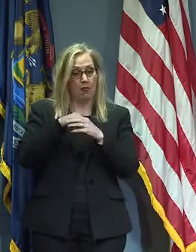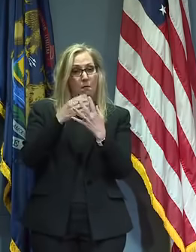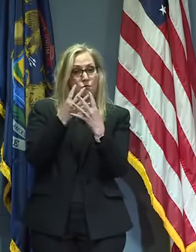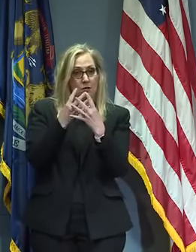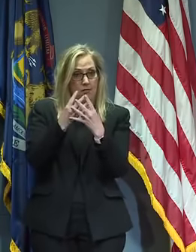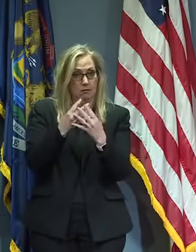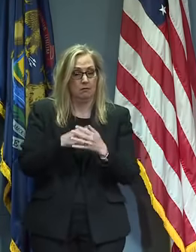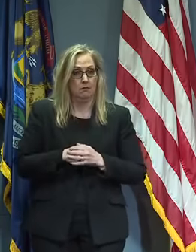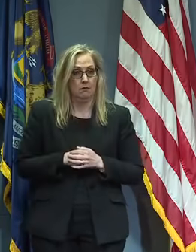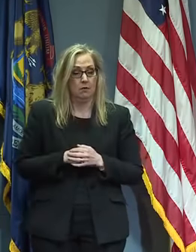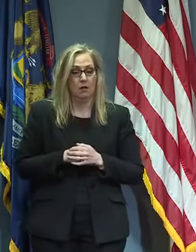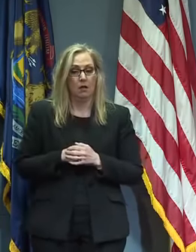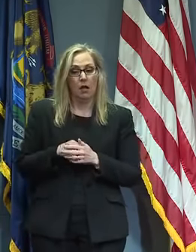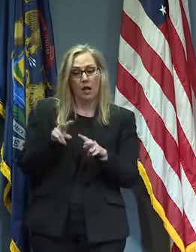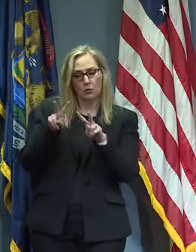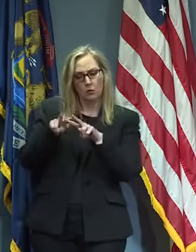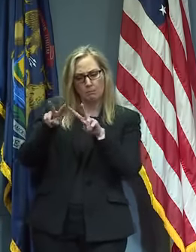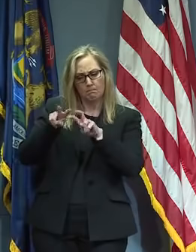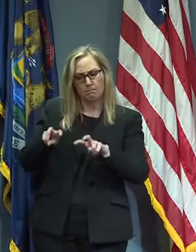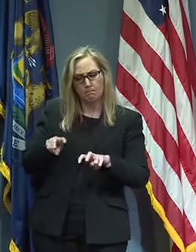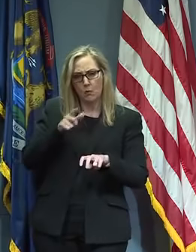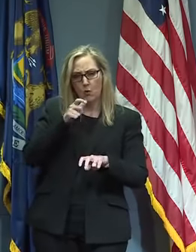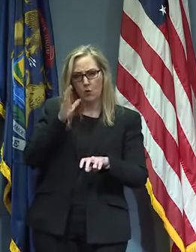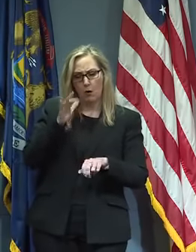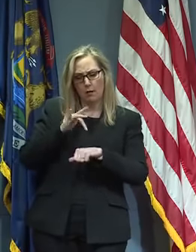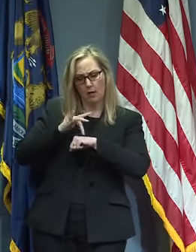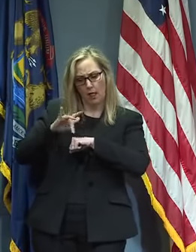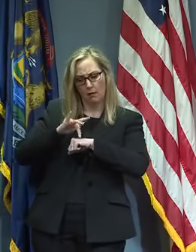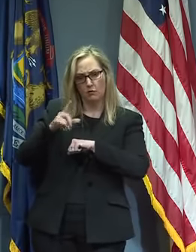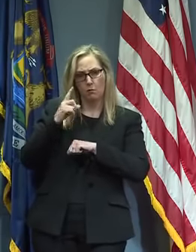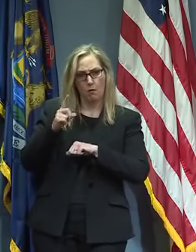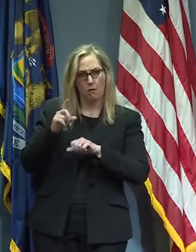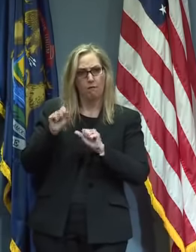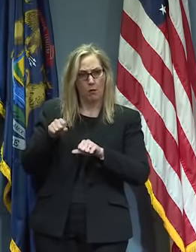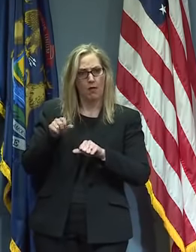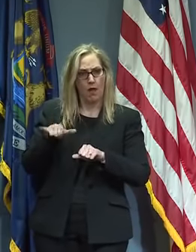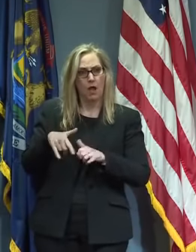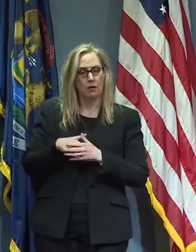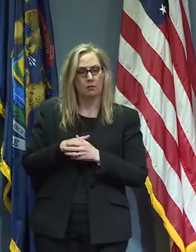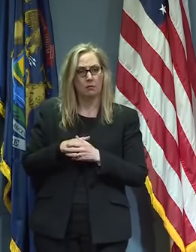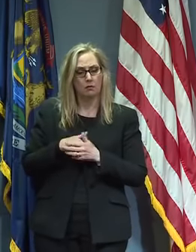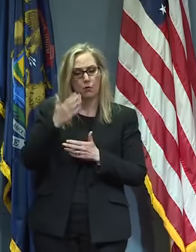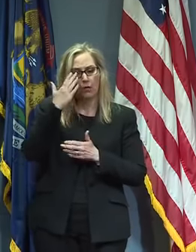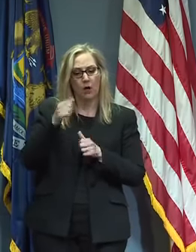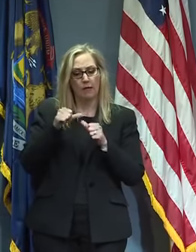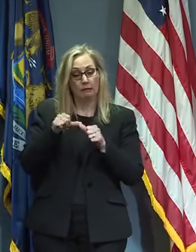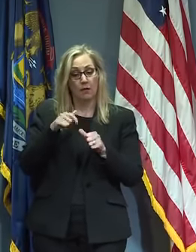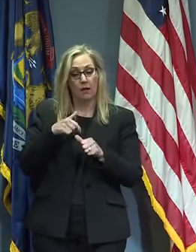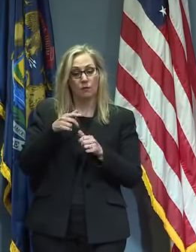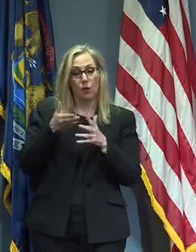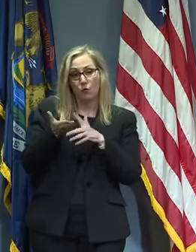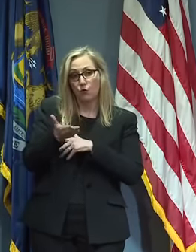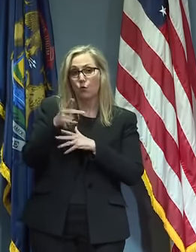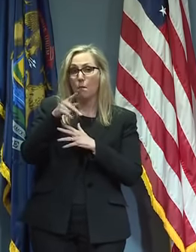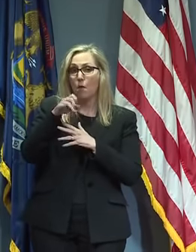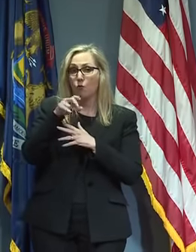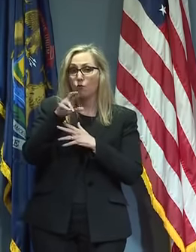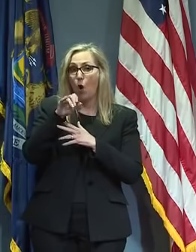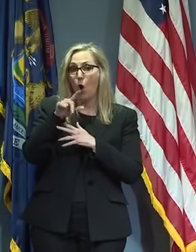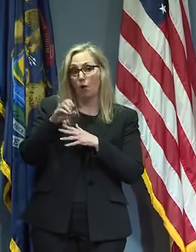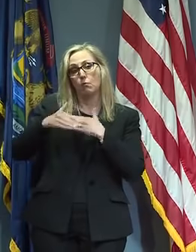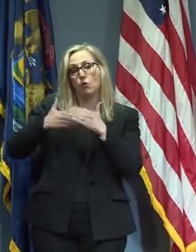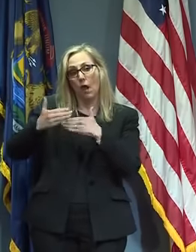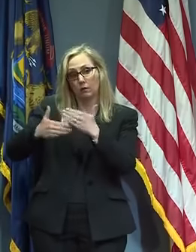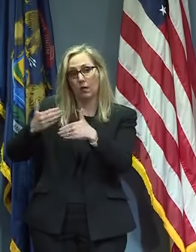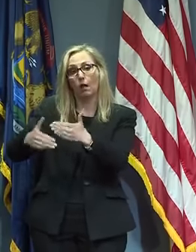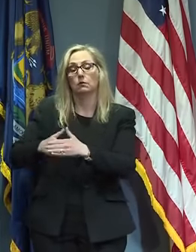to who would be eligible for additional potential measures, we know that they still have to go that parole system, so the parole